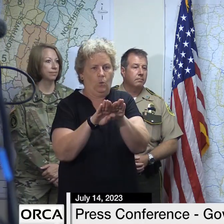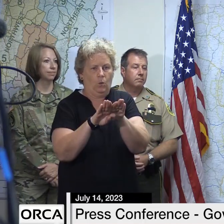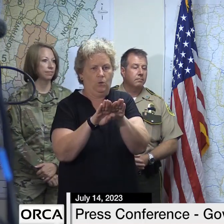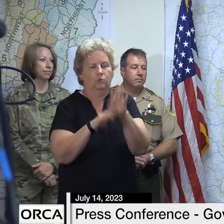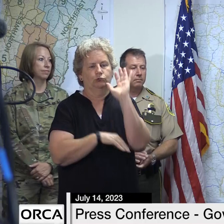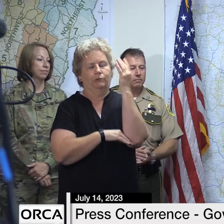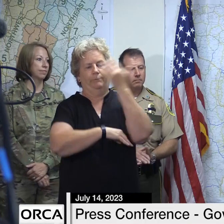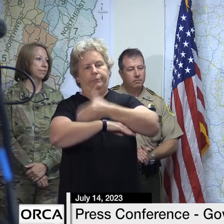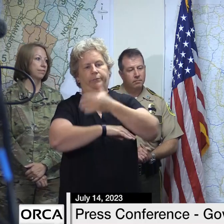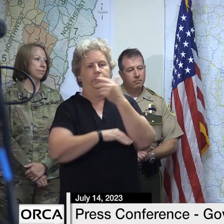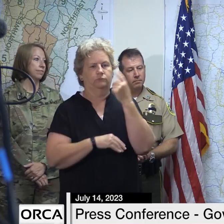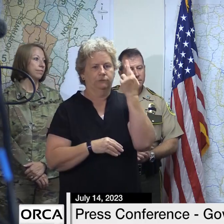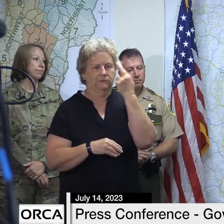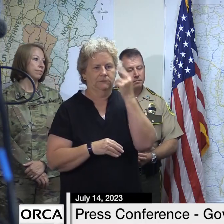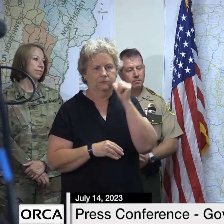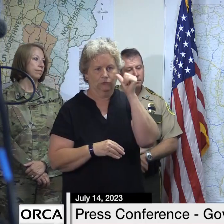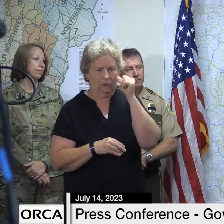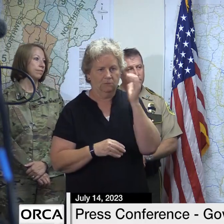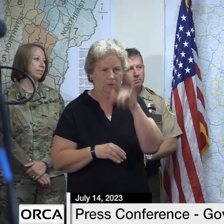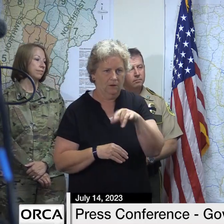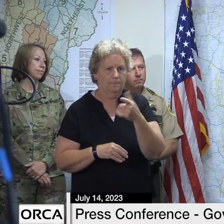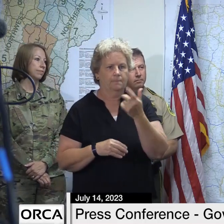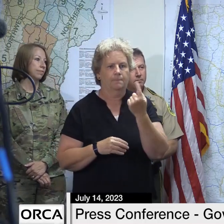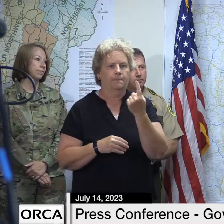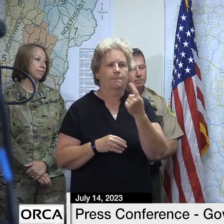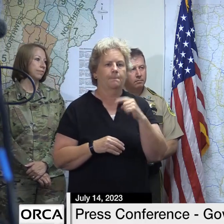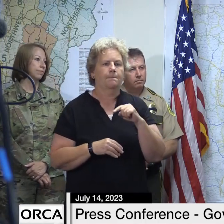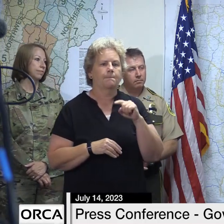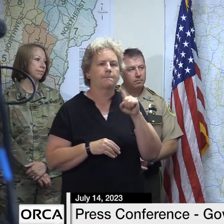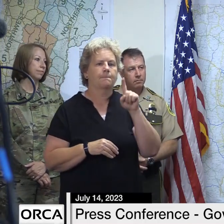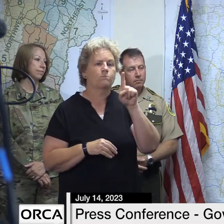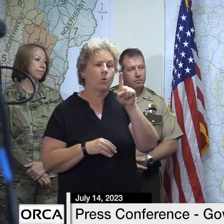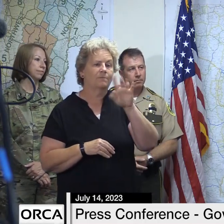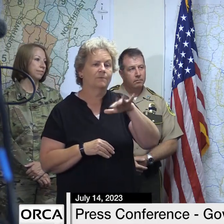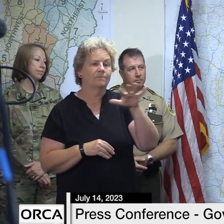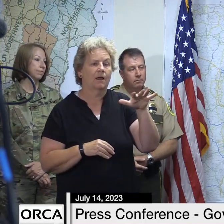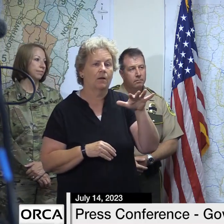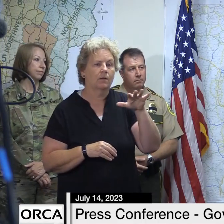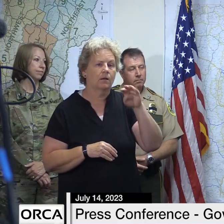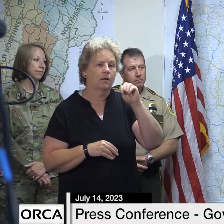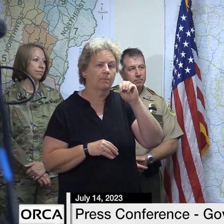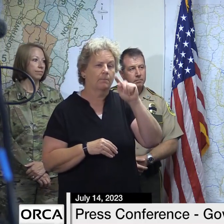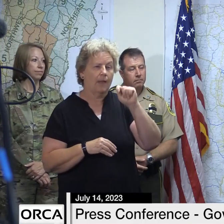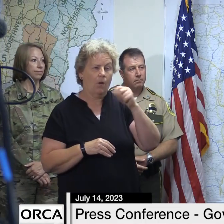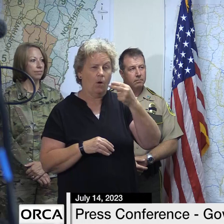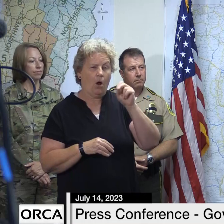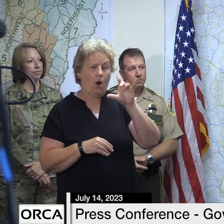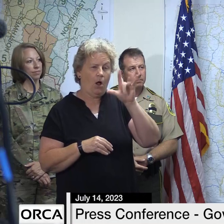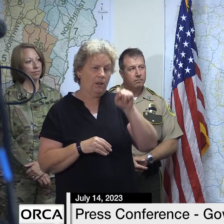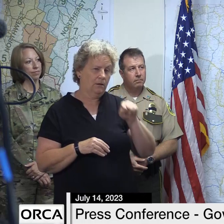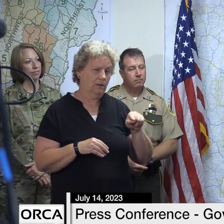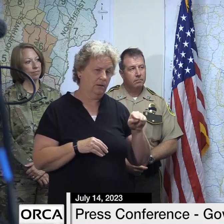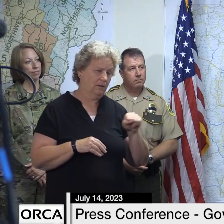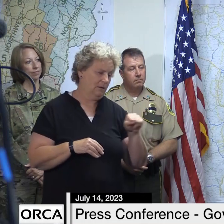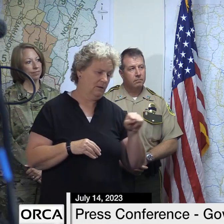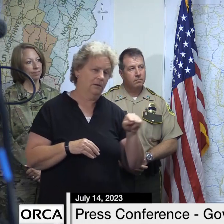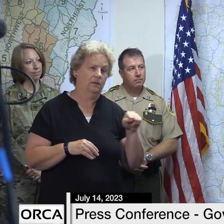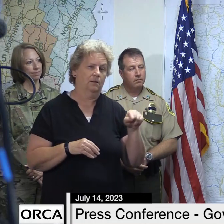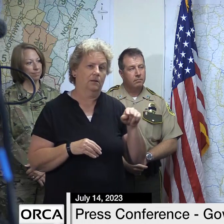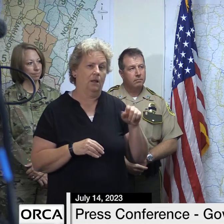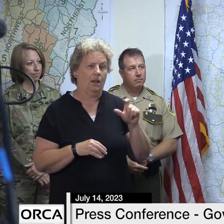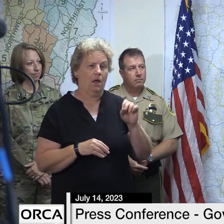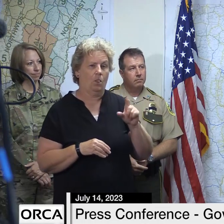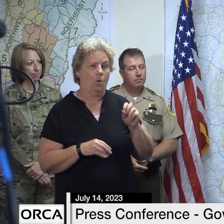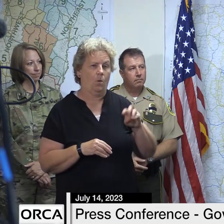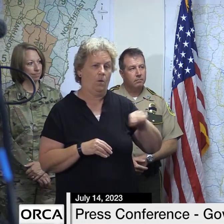across the road. Vermont 155 in Mount Holly is a result of the rainstorm last night. A deep